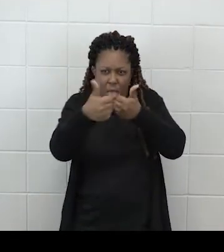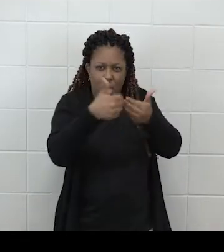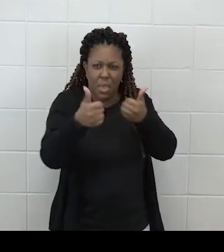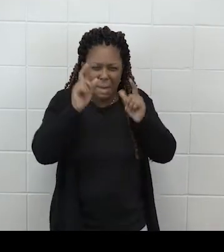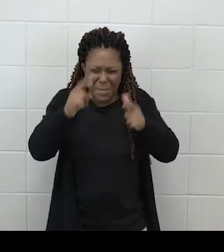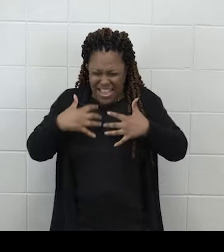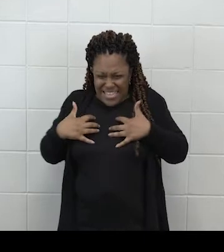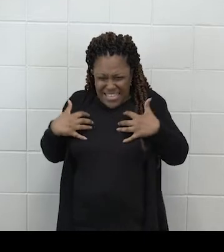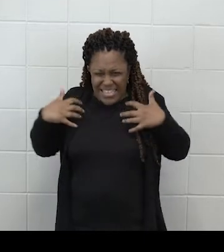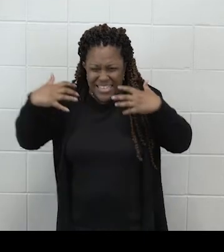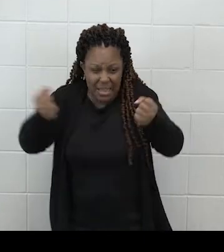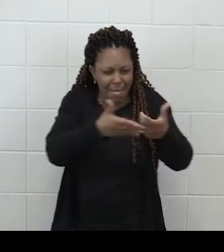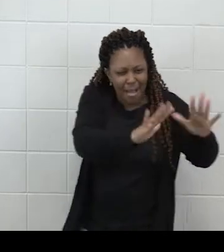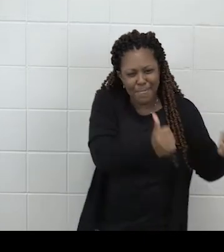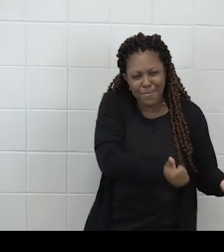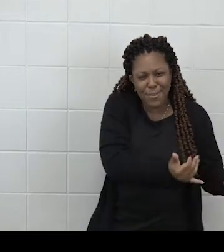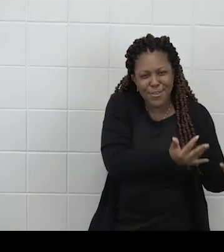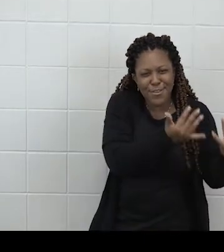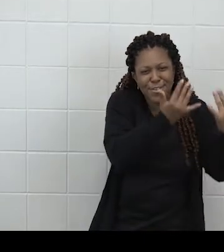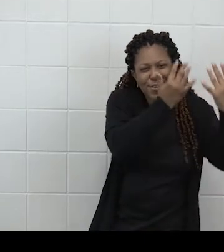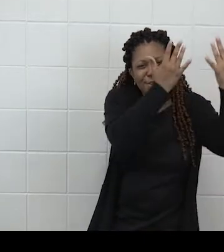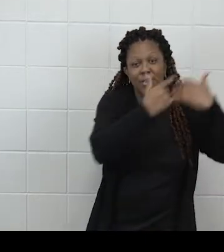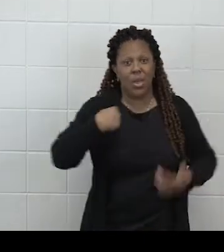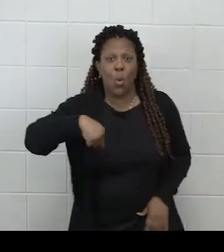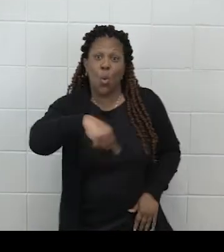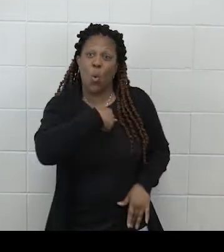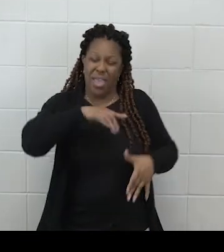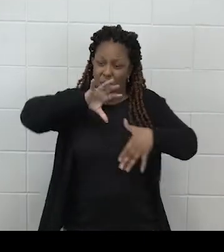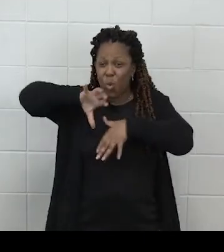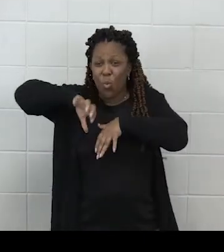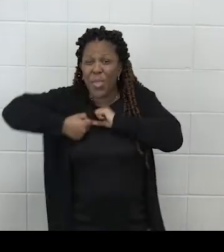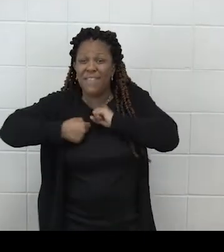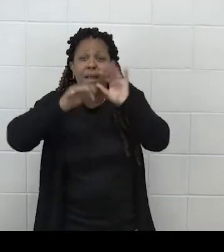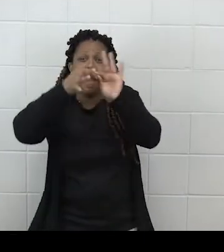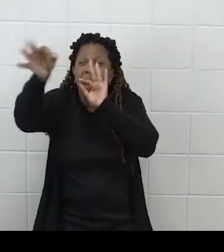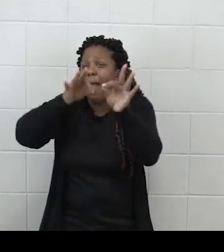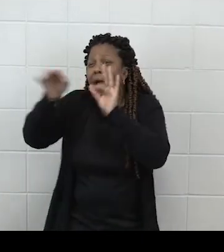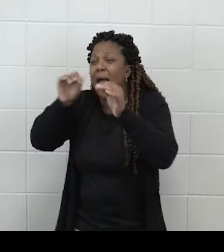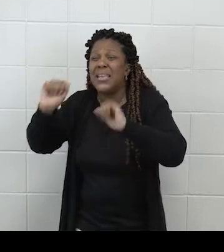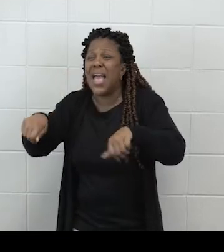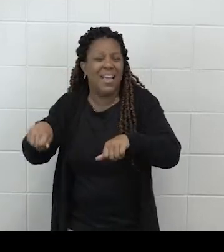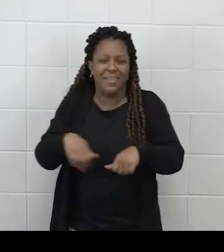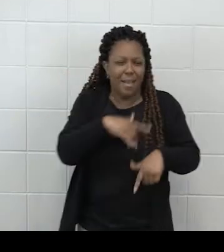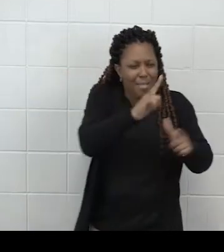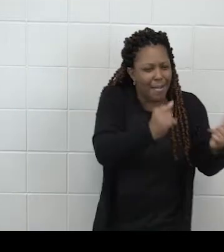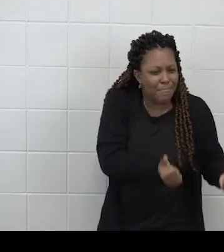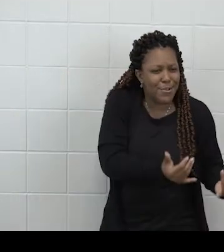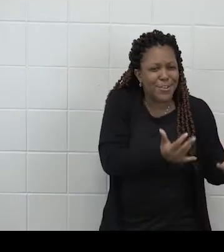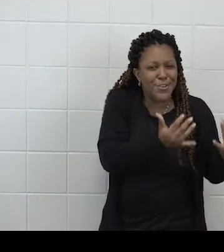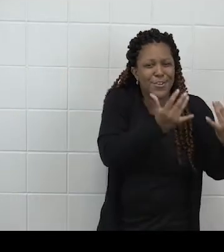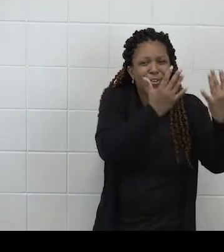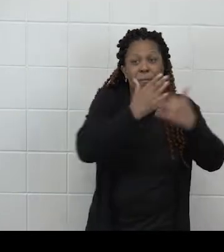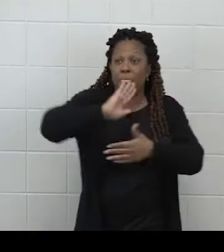wish somebody's soul would catch on fire, catch on fire, catch on